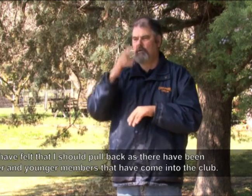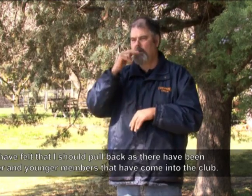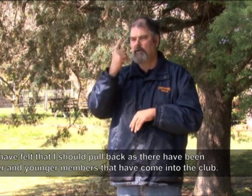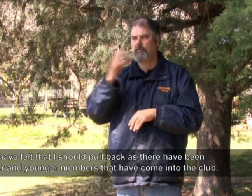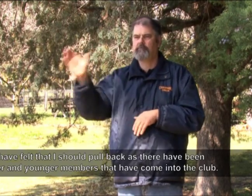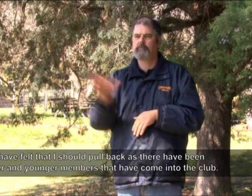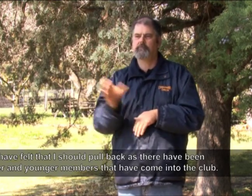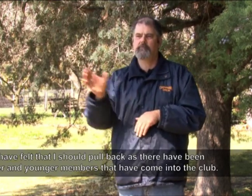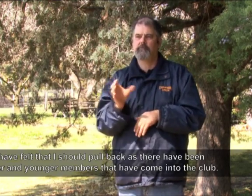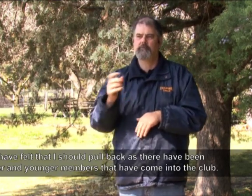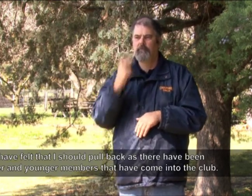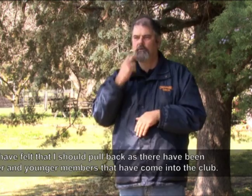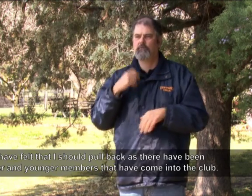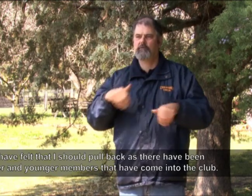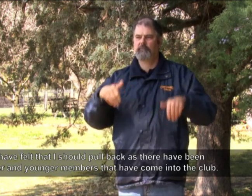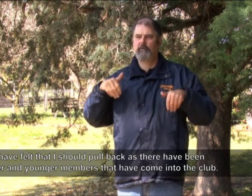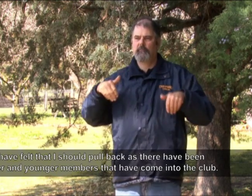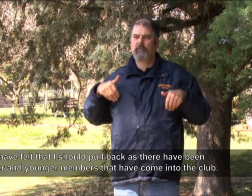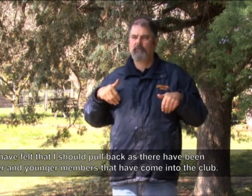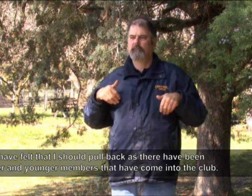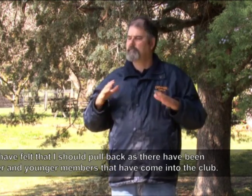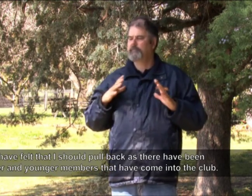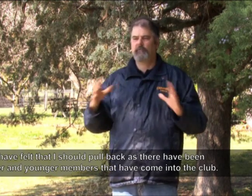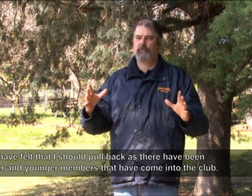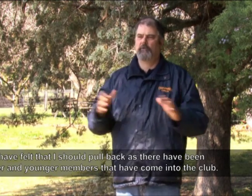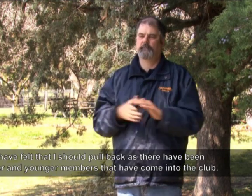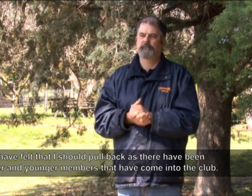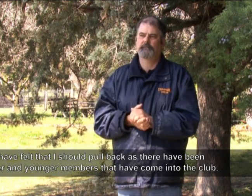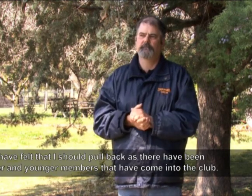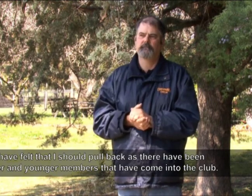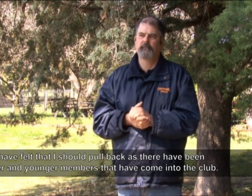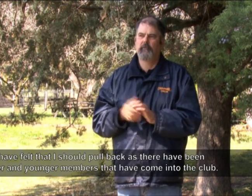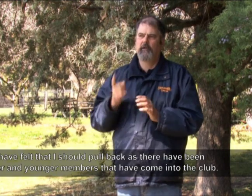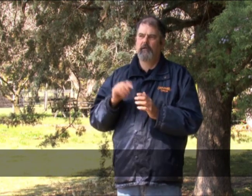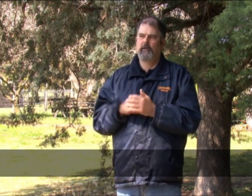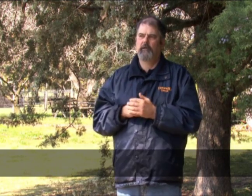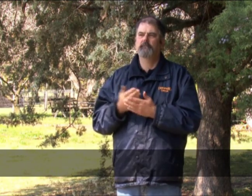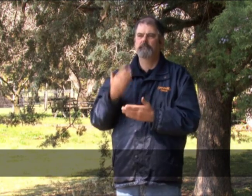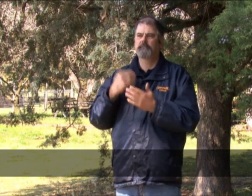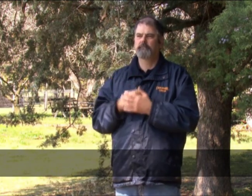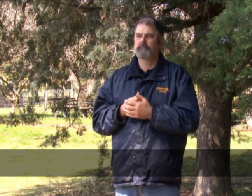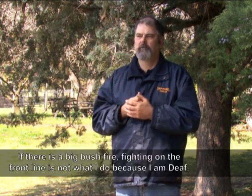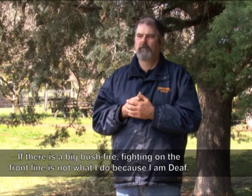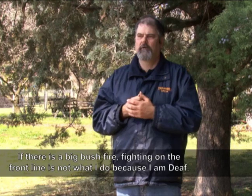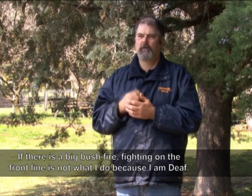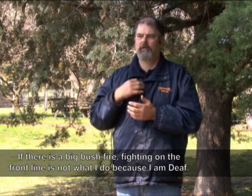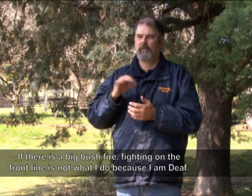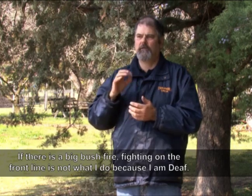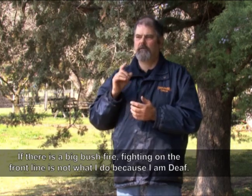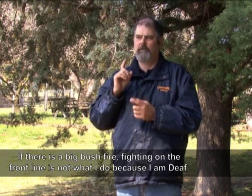has become less that I actually go out to fires. I've felt that I've needed to pull back as there's been, newer, younger members